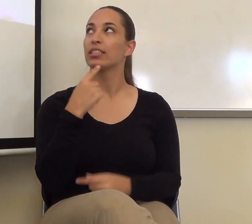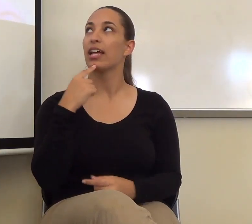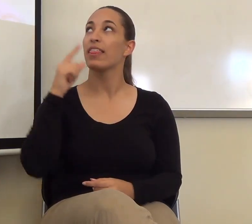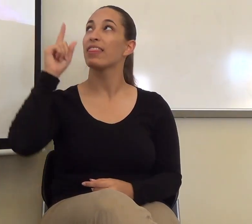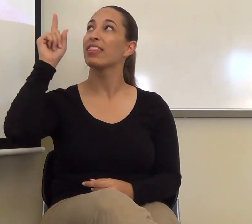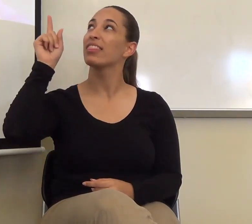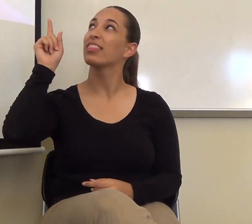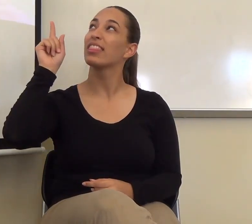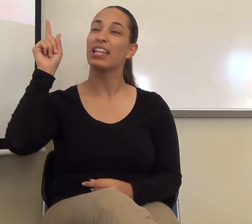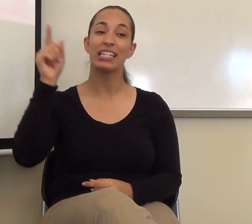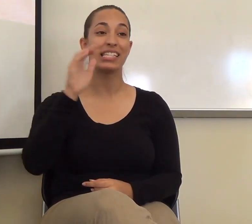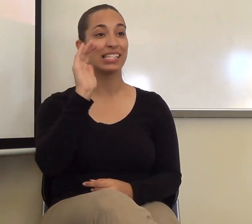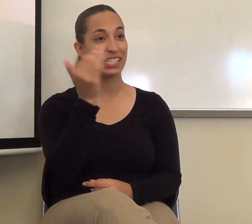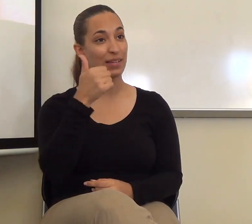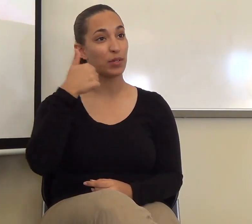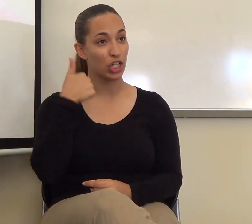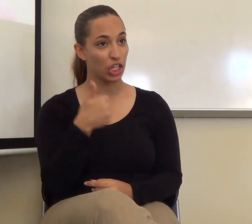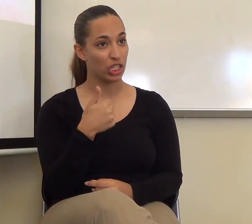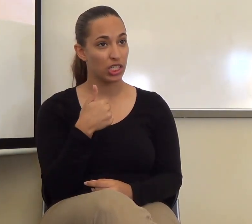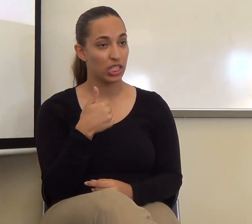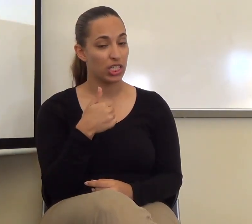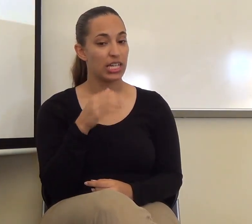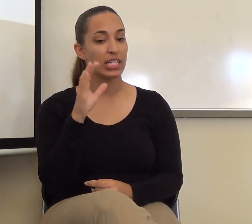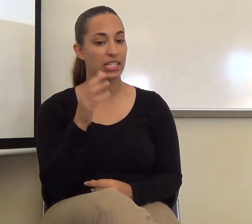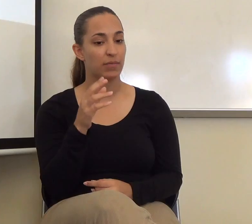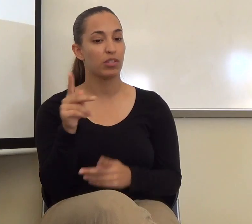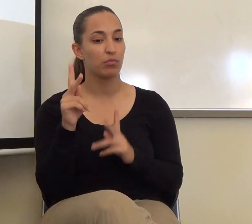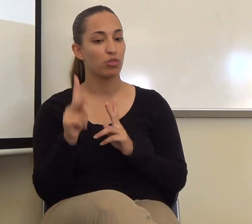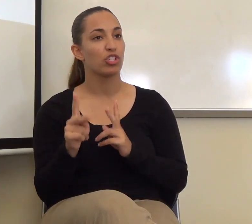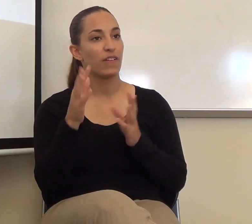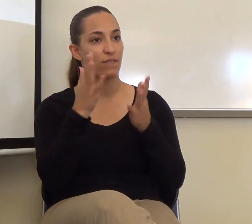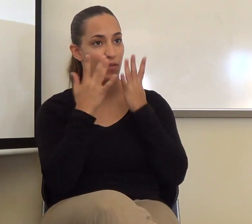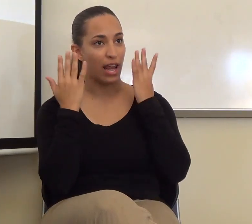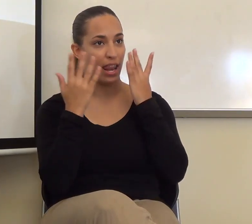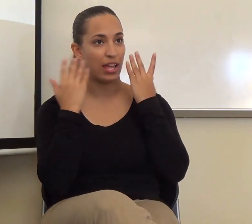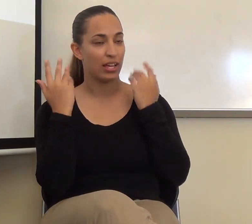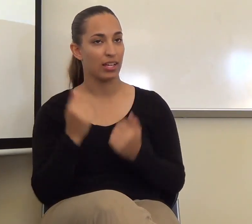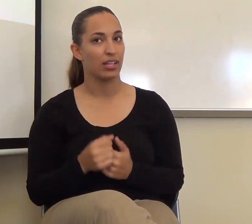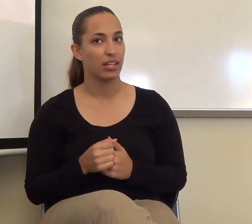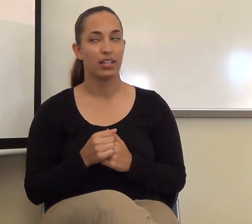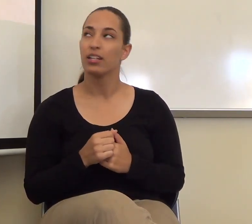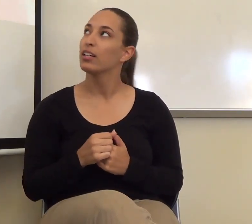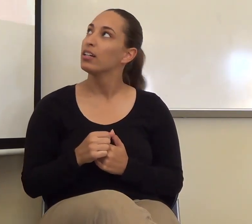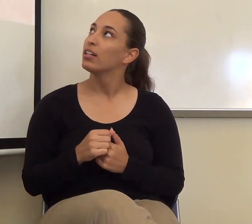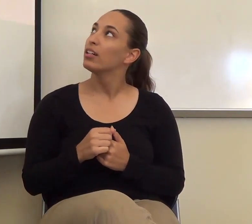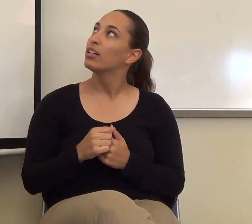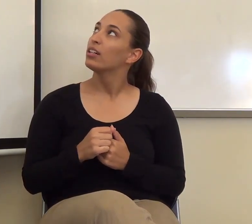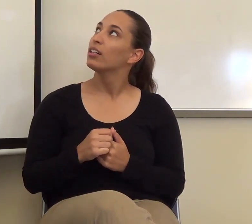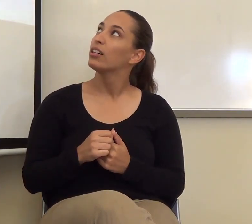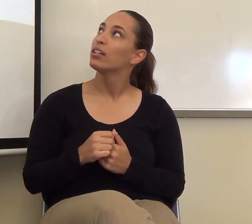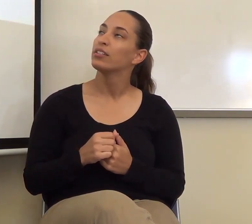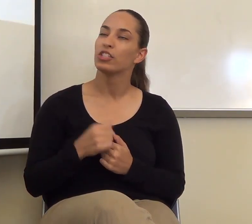seems good to us, right? This person is friendly. Whoops, I don't think you're tossing it. This person is friendly,